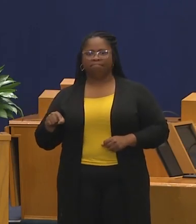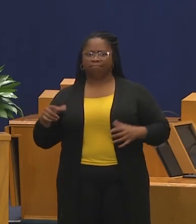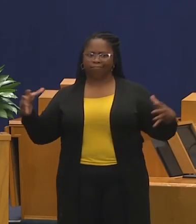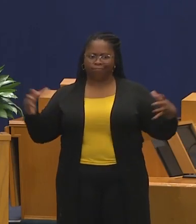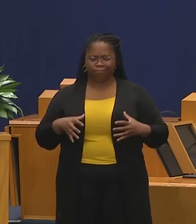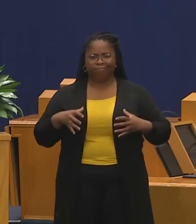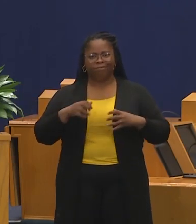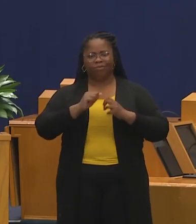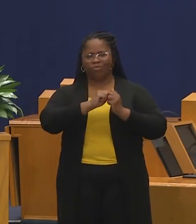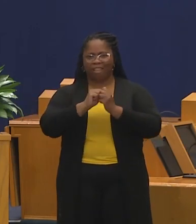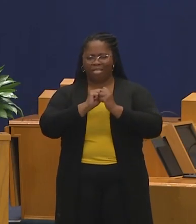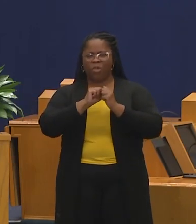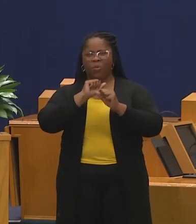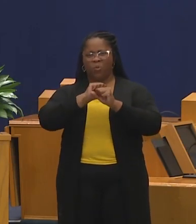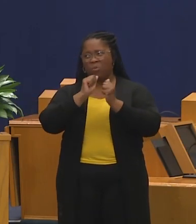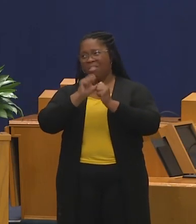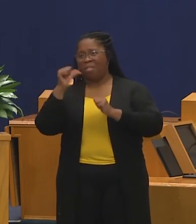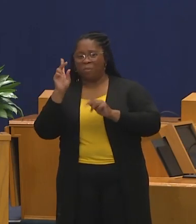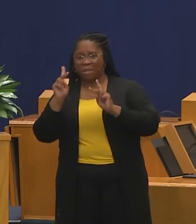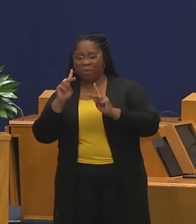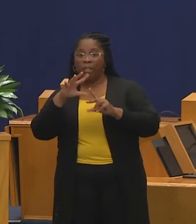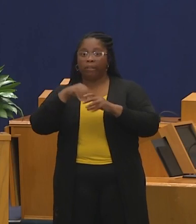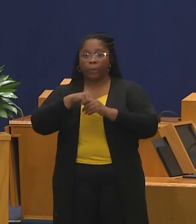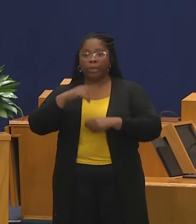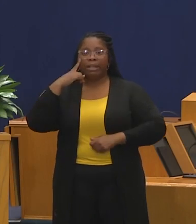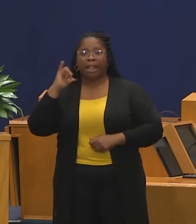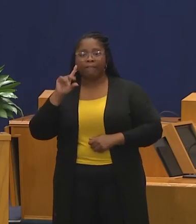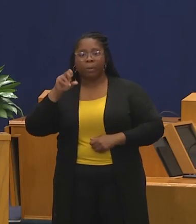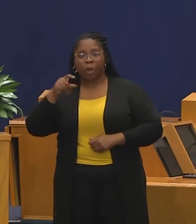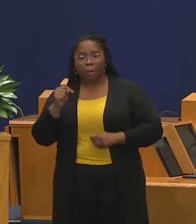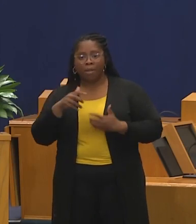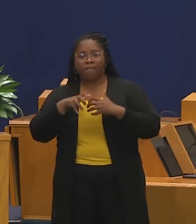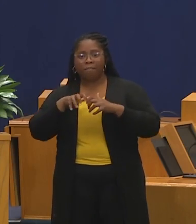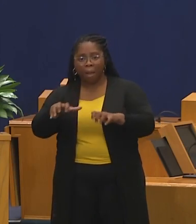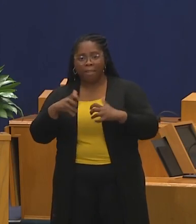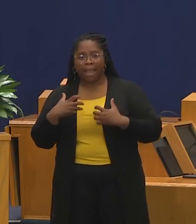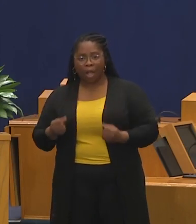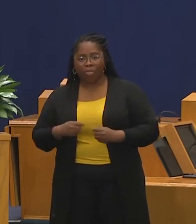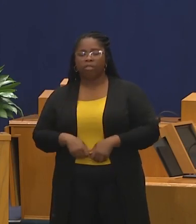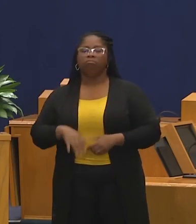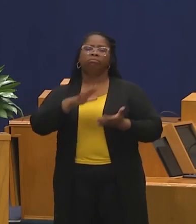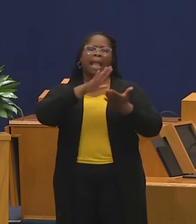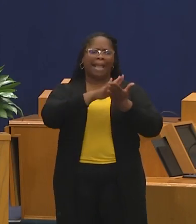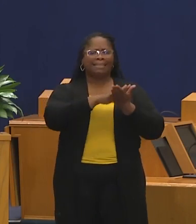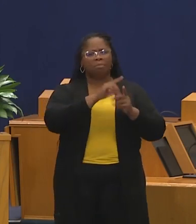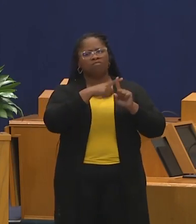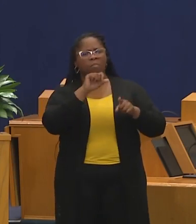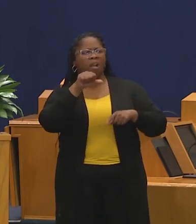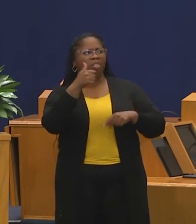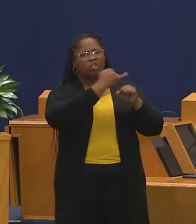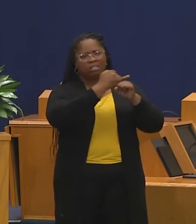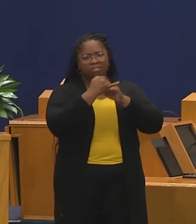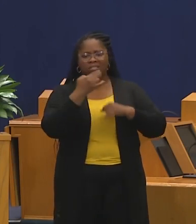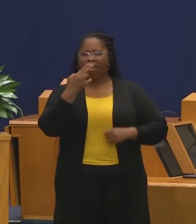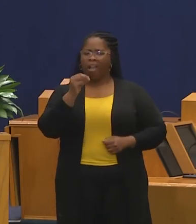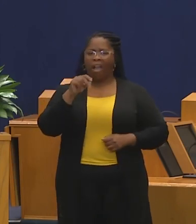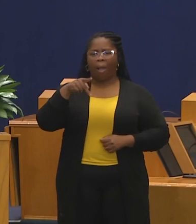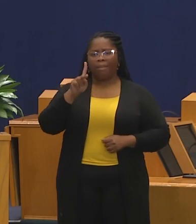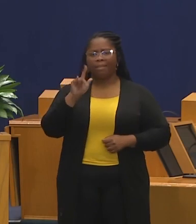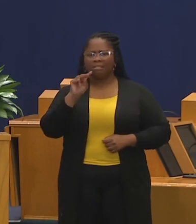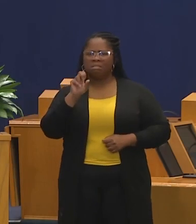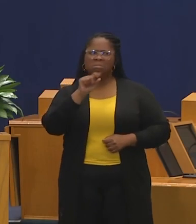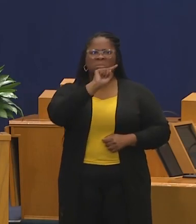in partnership with others, including the California Department of Public Health and academics at other institutions, including Hopkins and other